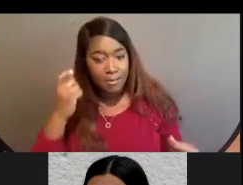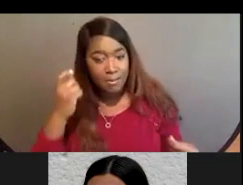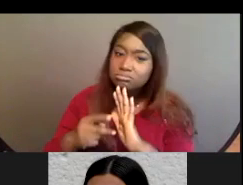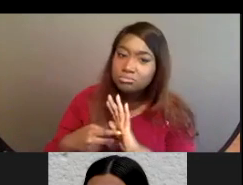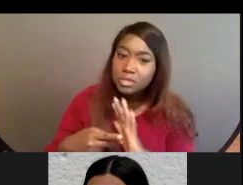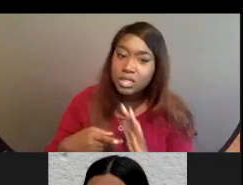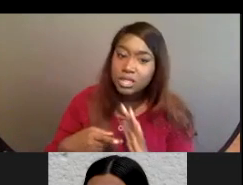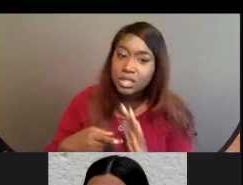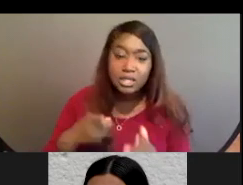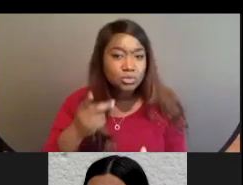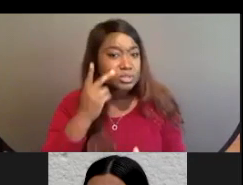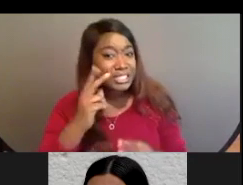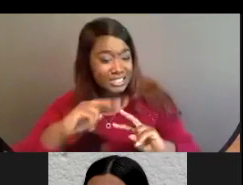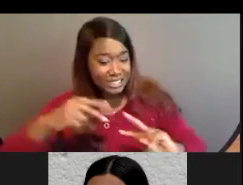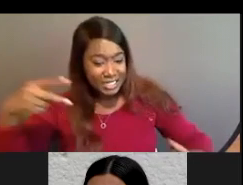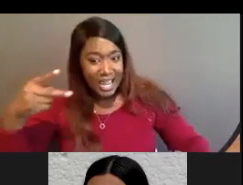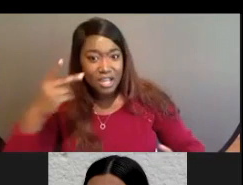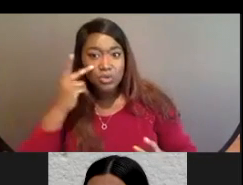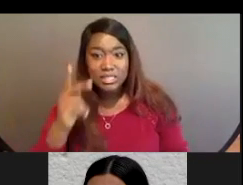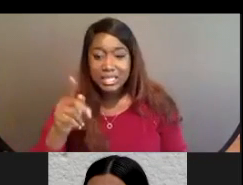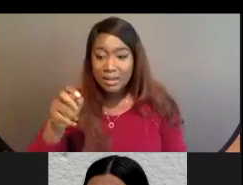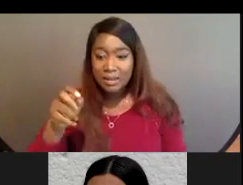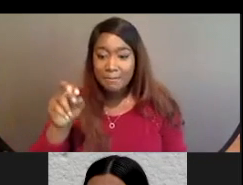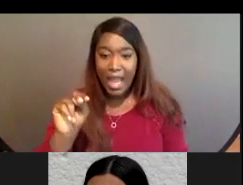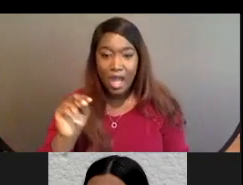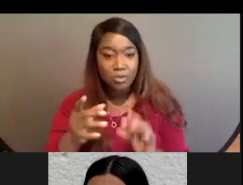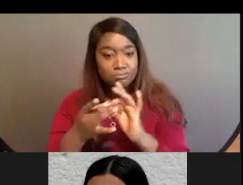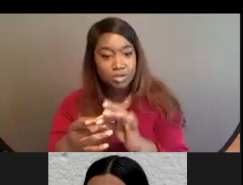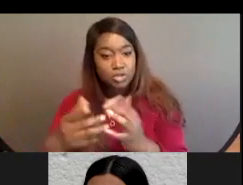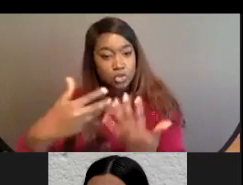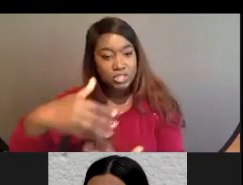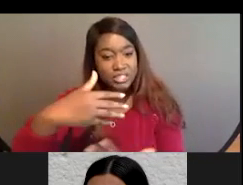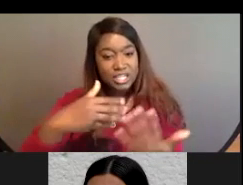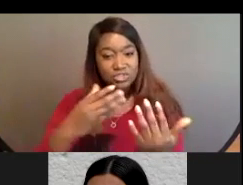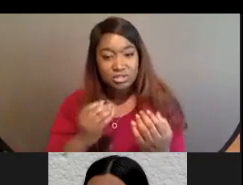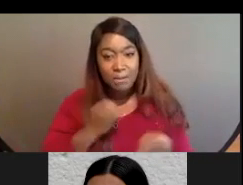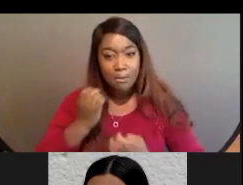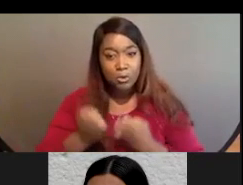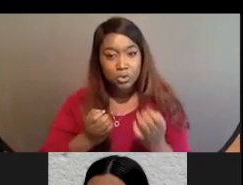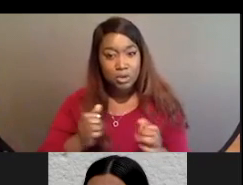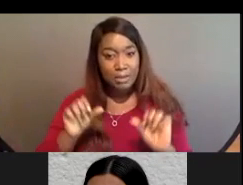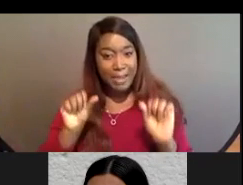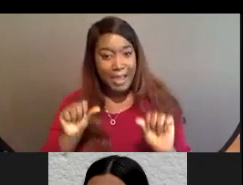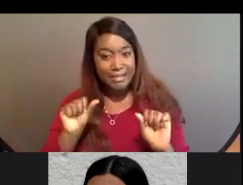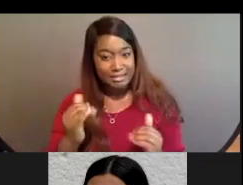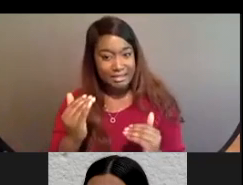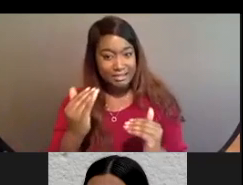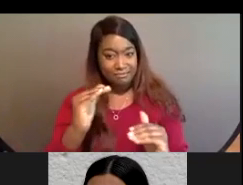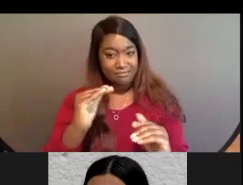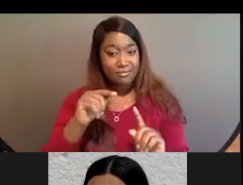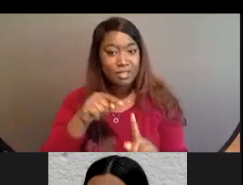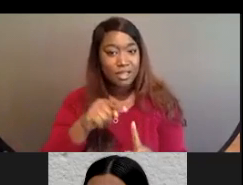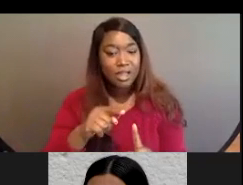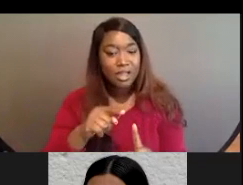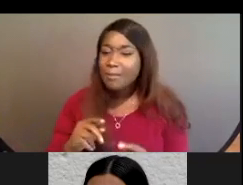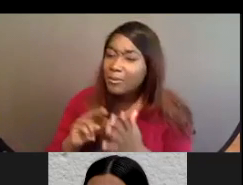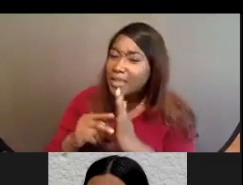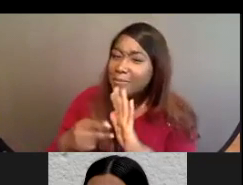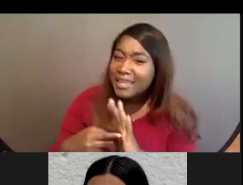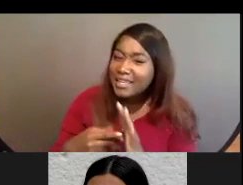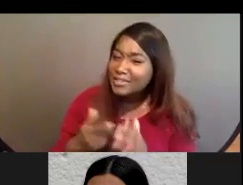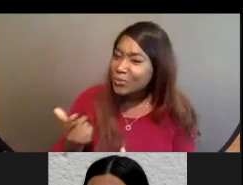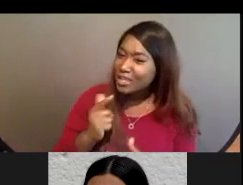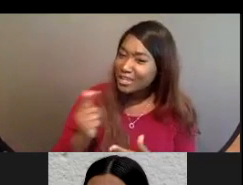comes through in terms of patterning of socialization and emotional capacity. I said, right. So what does that mean? Well, it can pass, and we were going on like in a